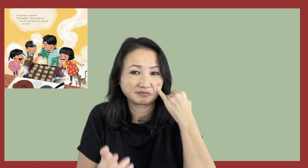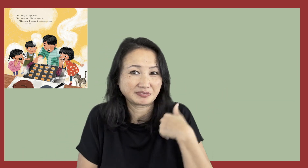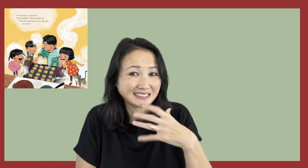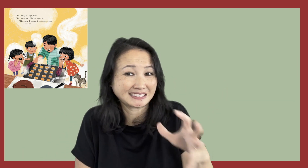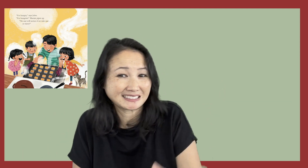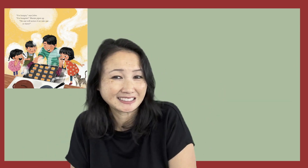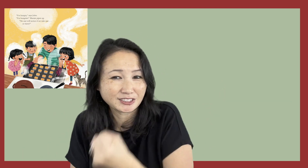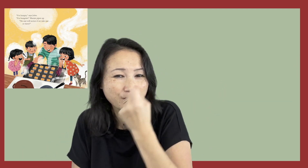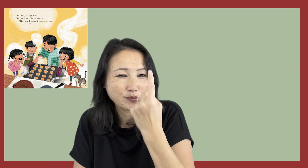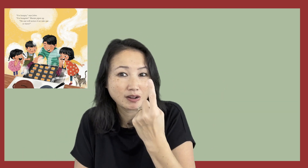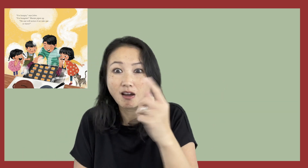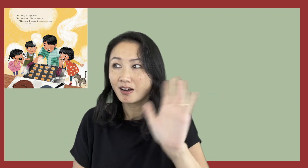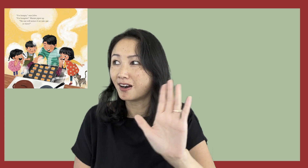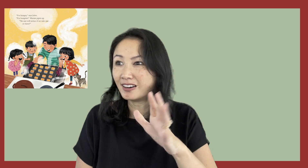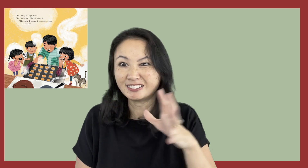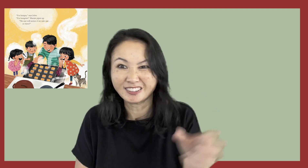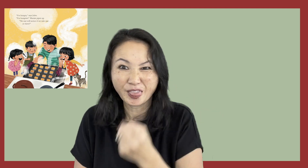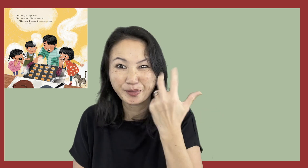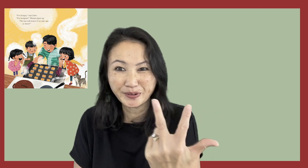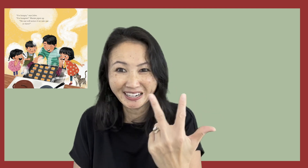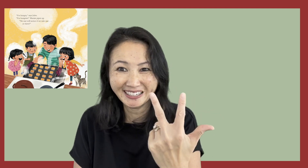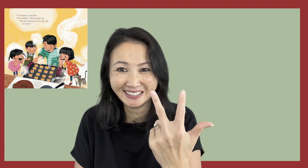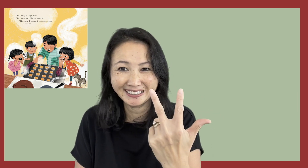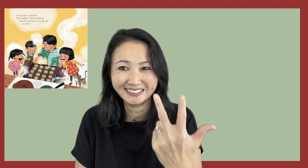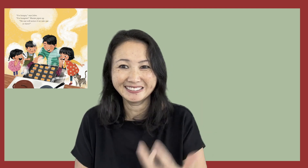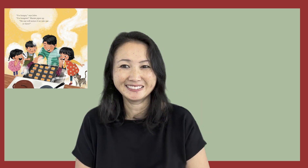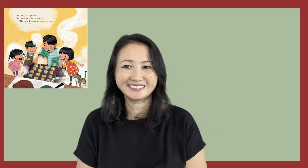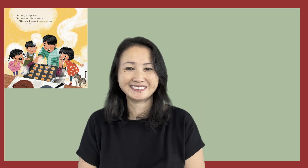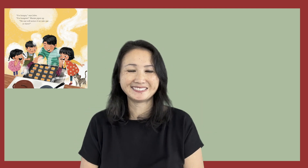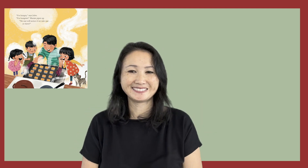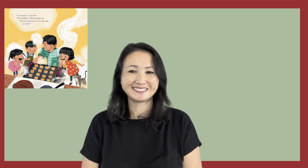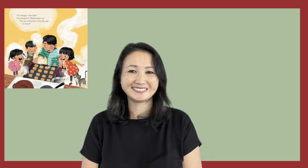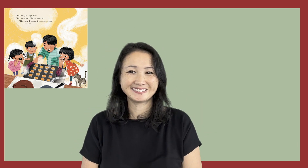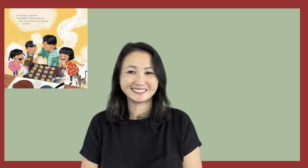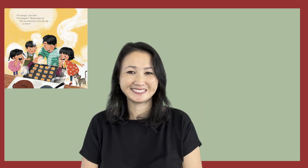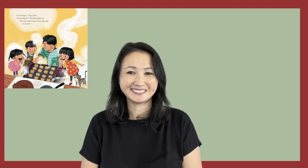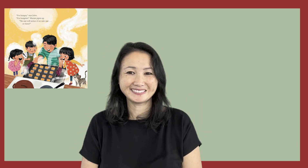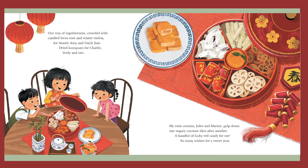No one will notice if we take one or three.